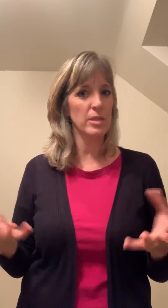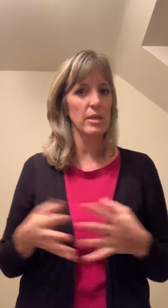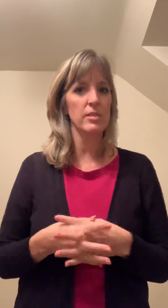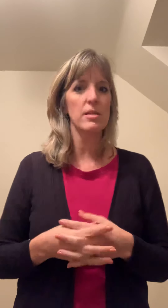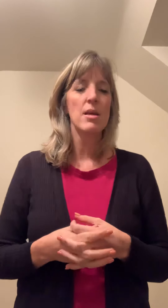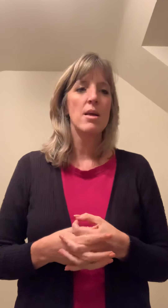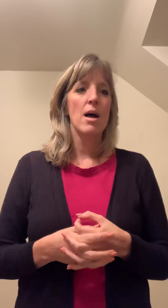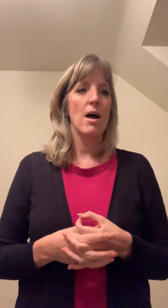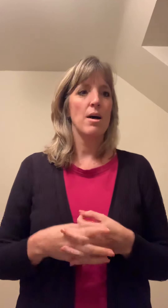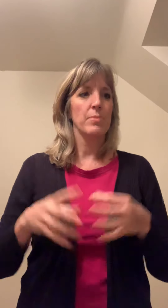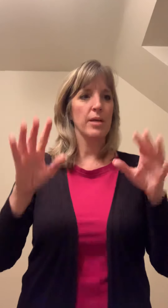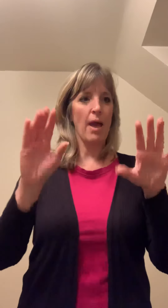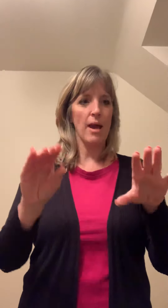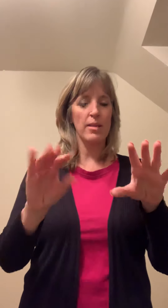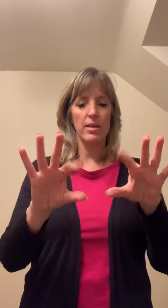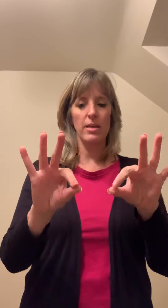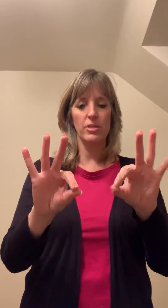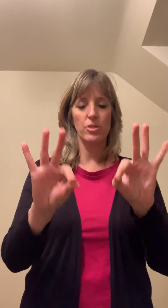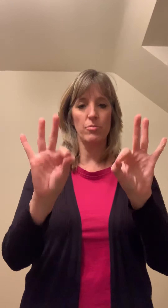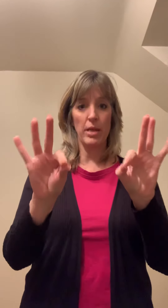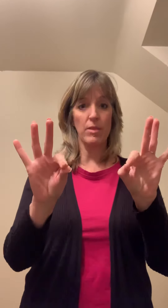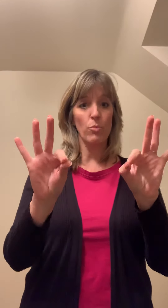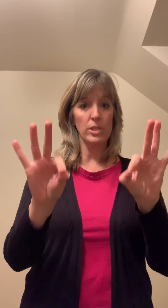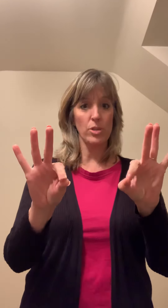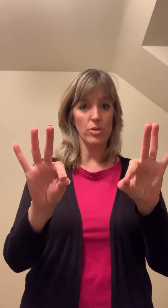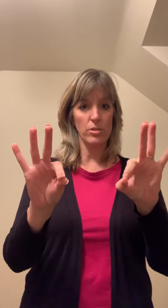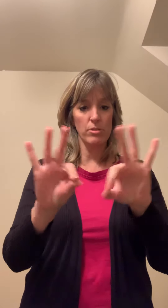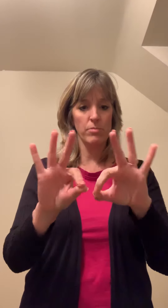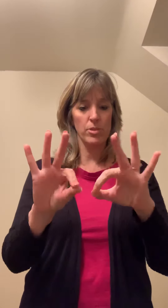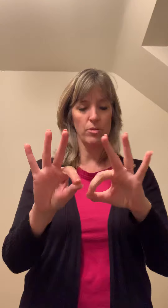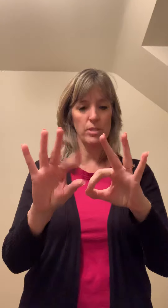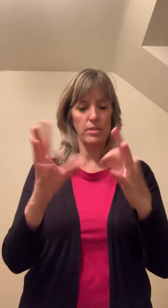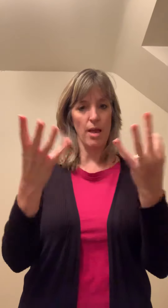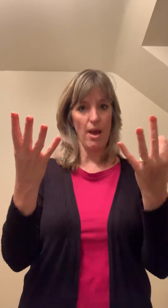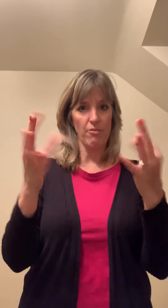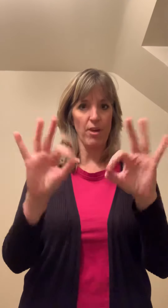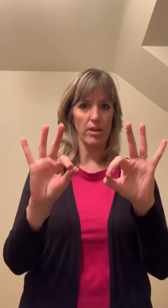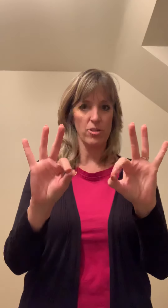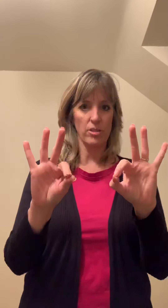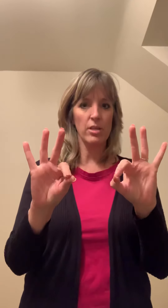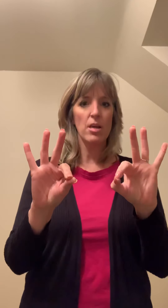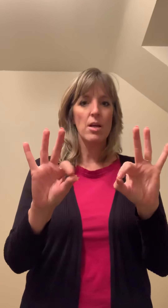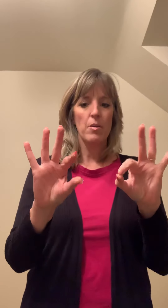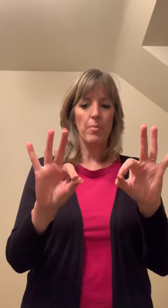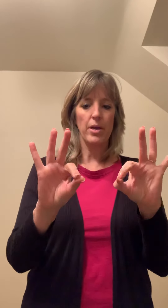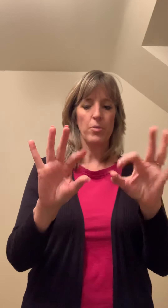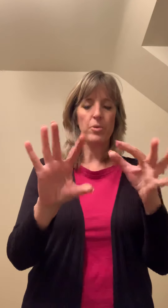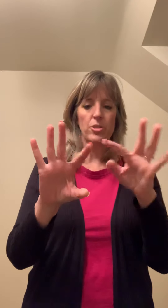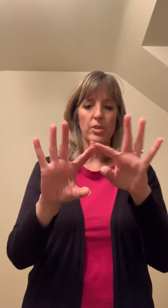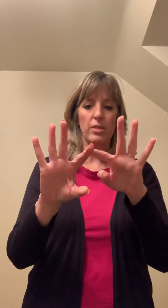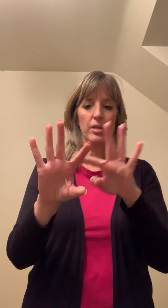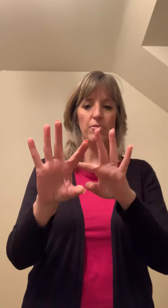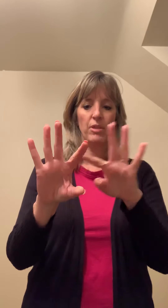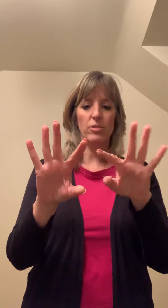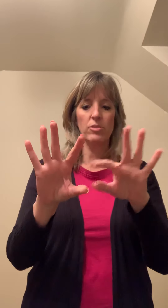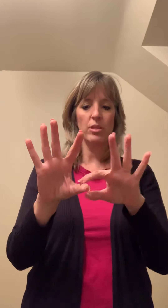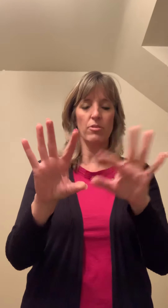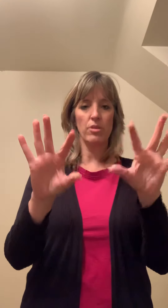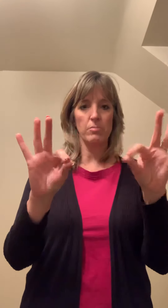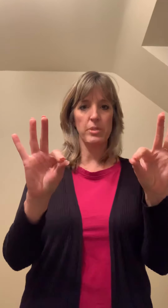kids. Cat is you make the whiskers. So this is an F actually, but you put your index fingers and your thumbs